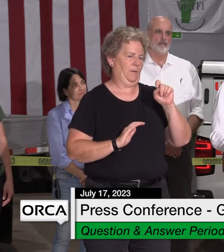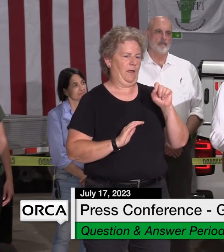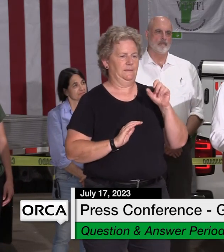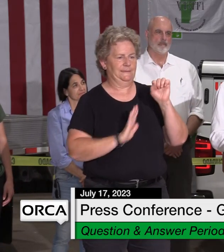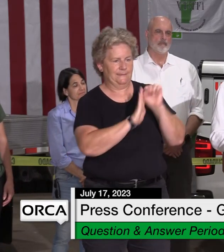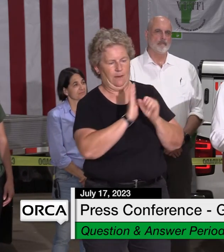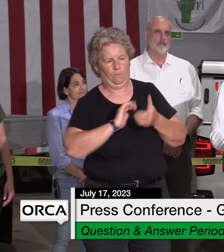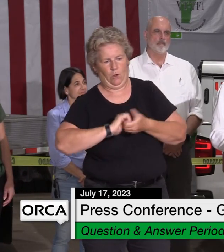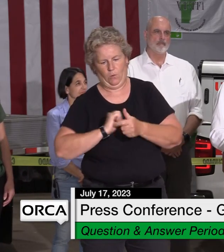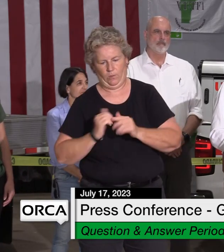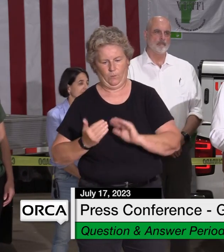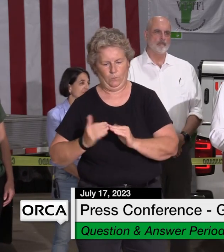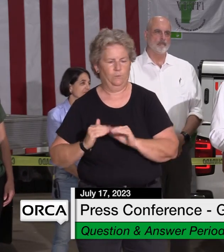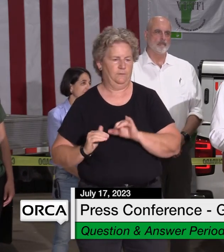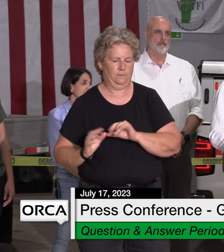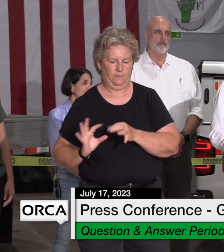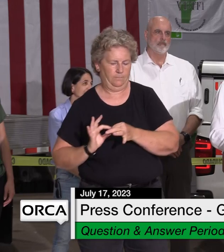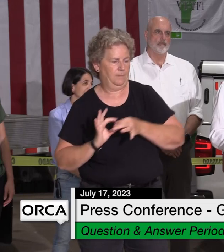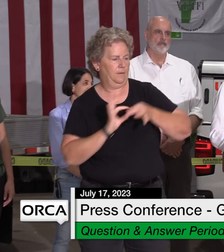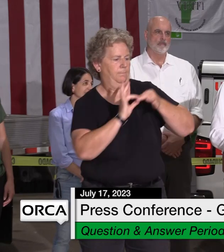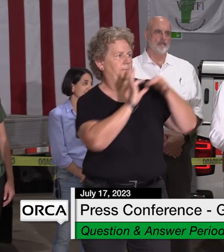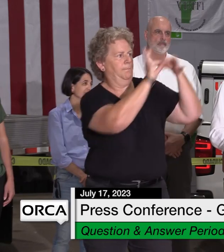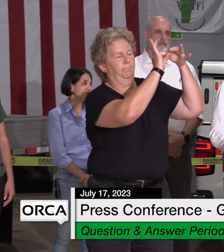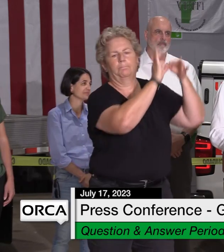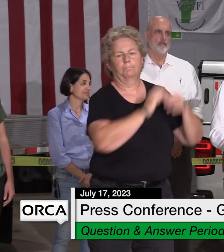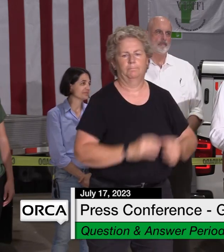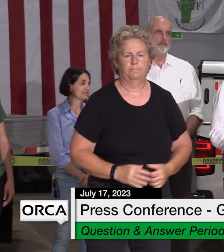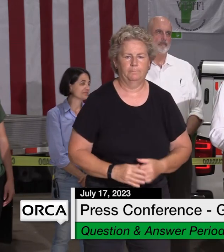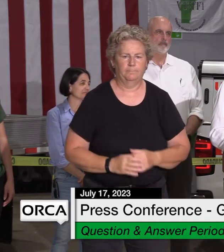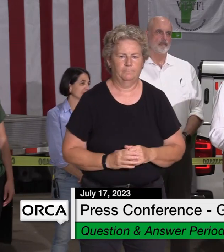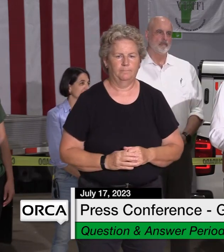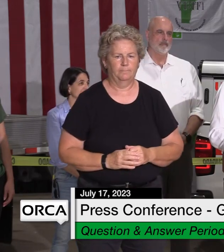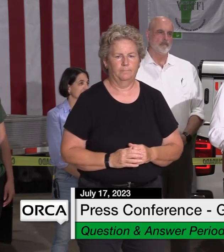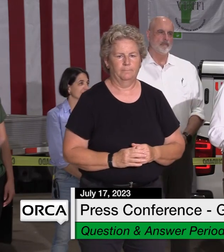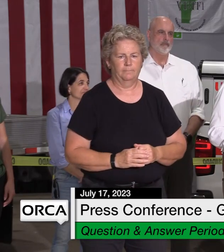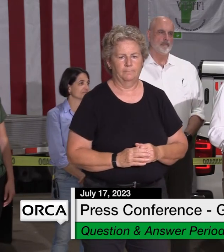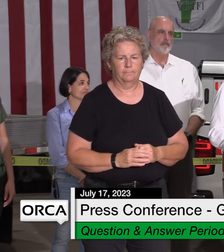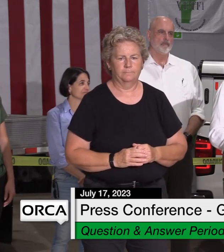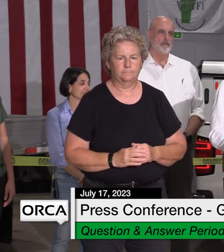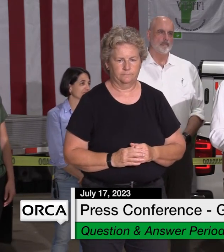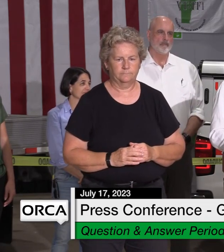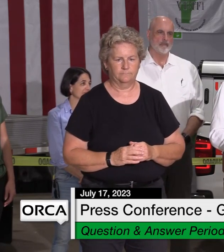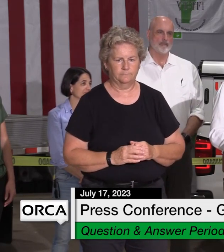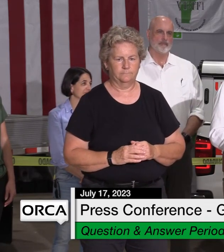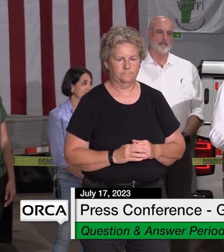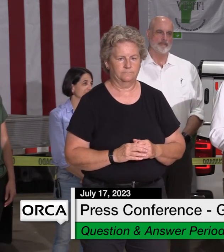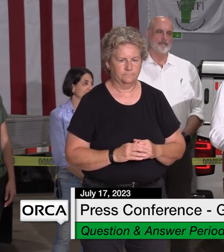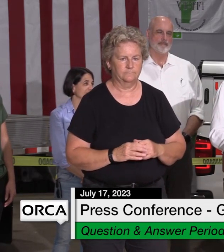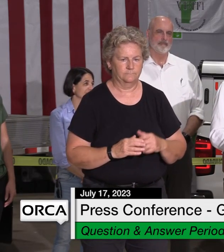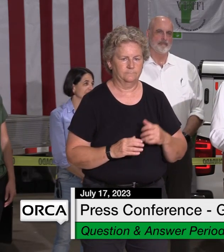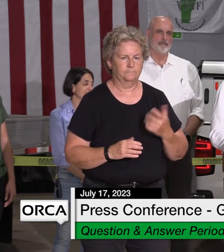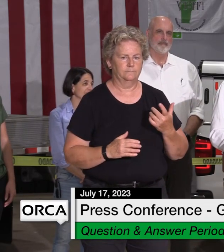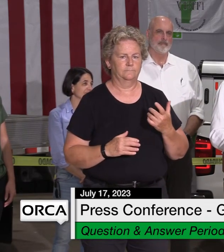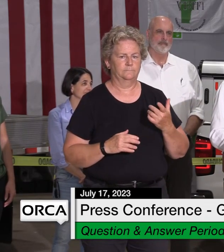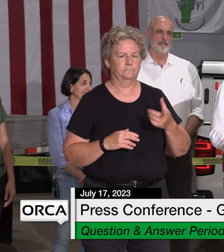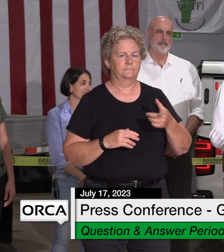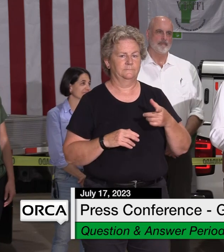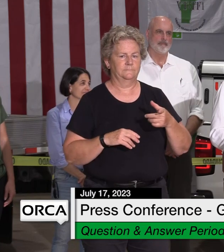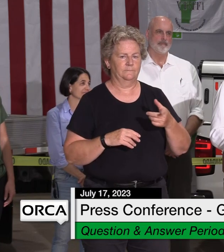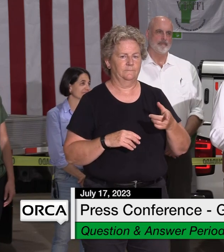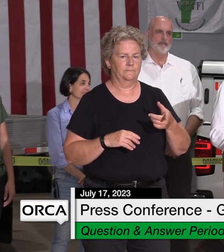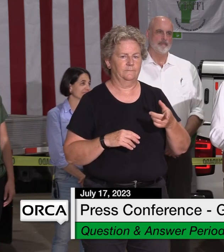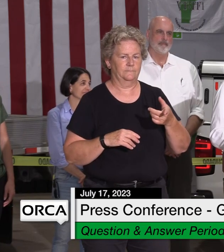rail trail, which is more than just a nice thing to have. It could be an economic engine in this region that I know the governor was looking forward to inaugurating. I'll just ask